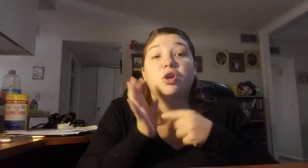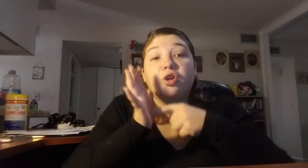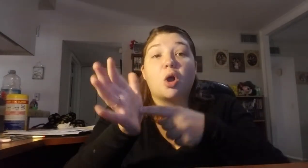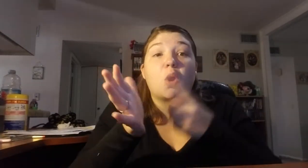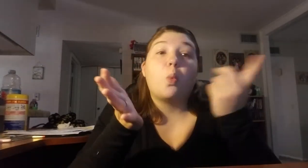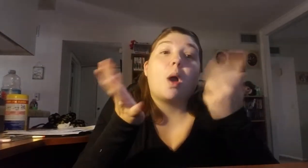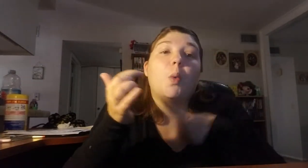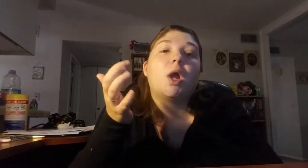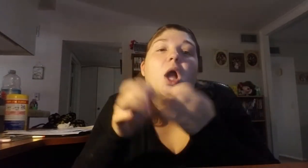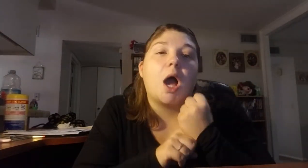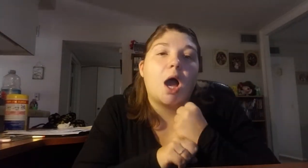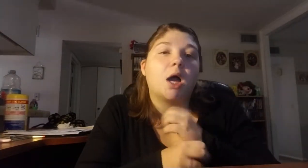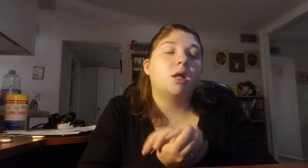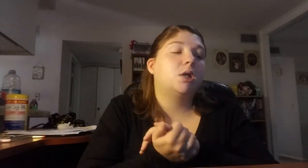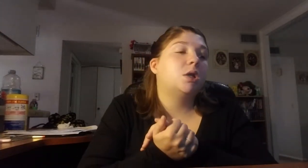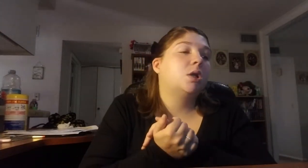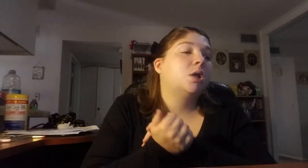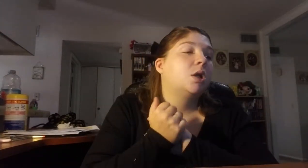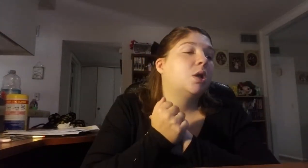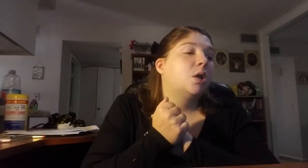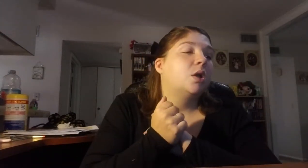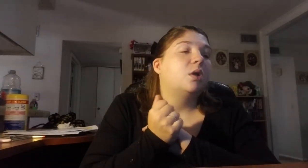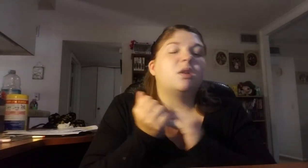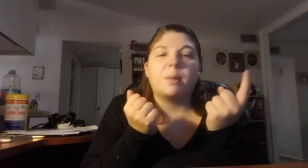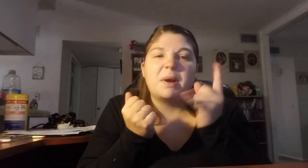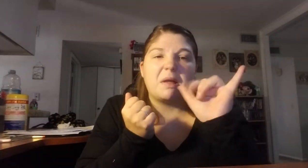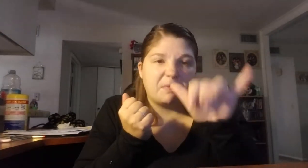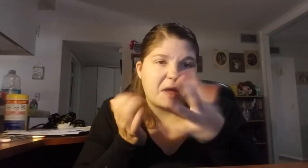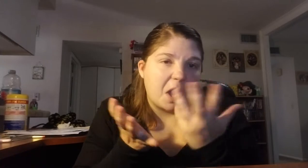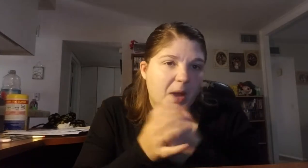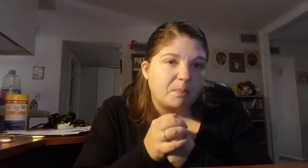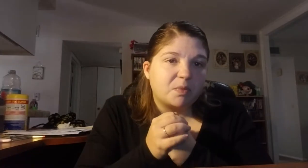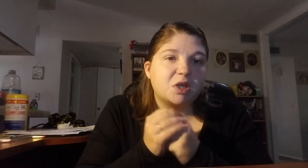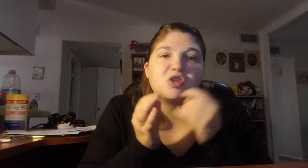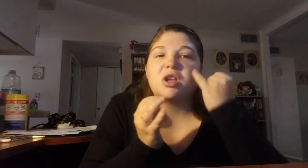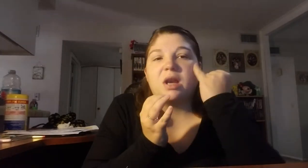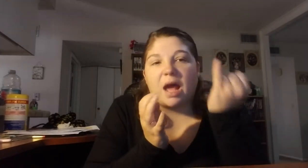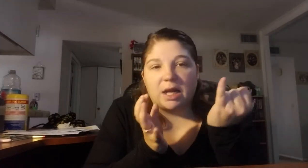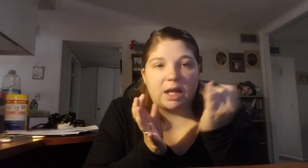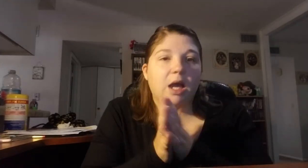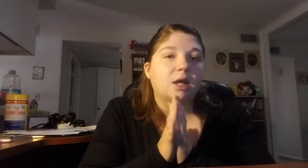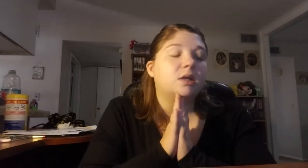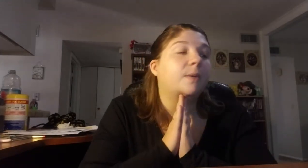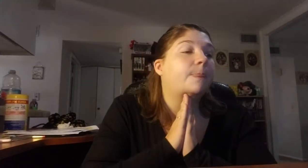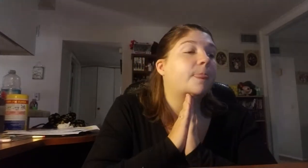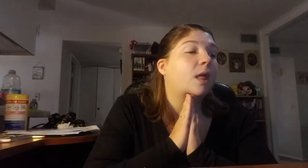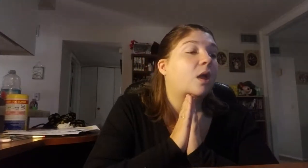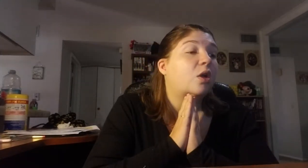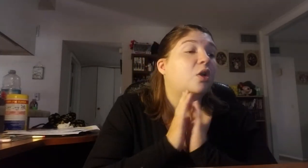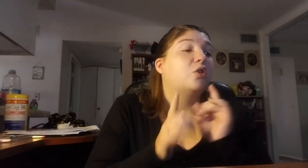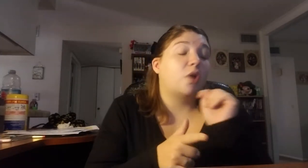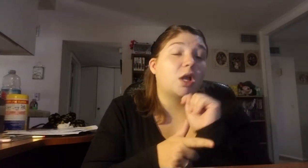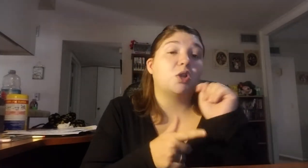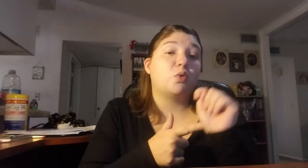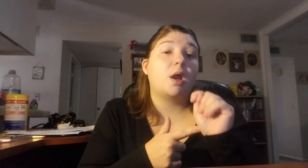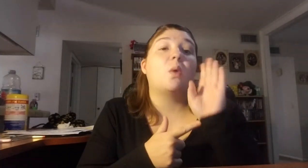show what we got, something like that. It's just an idea. Trick and treat, we